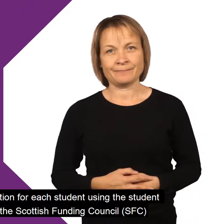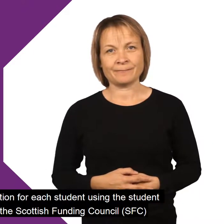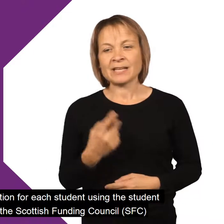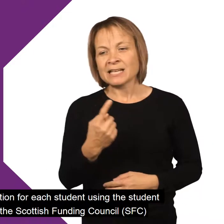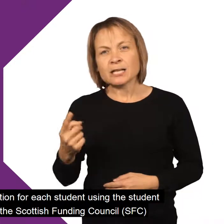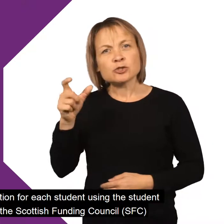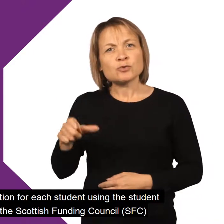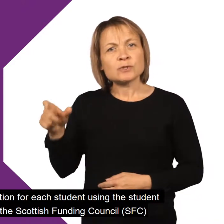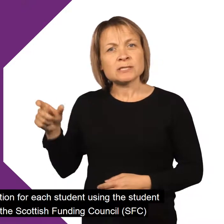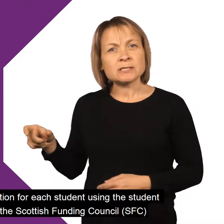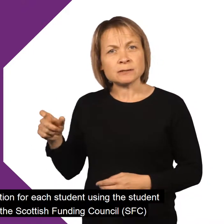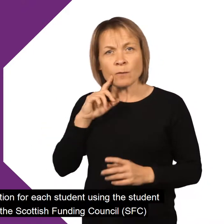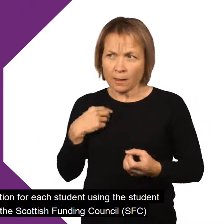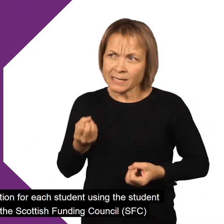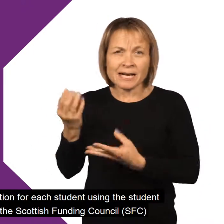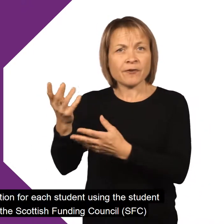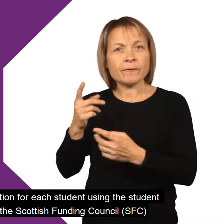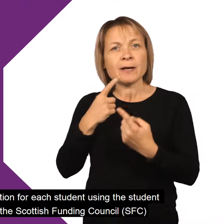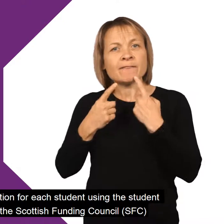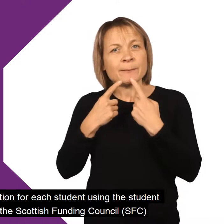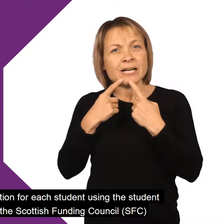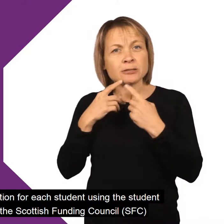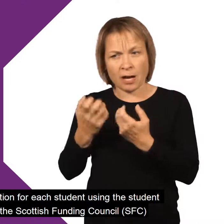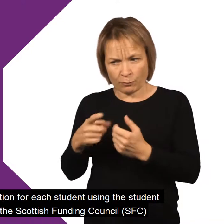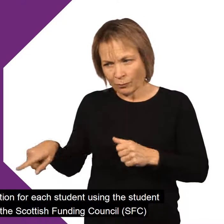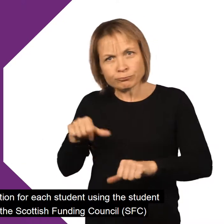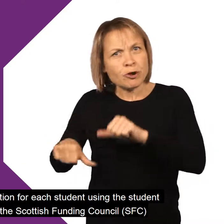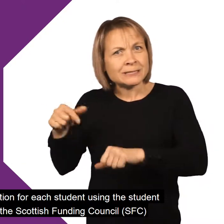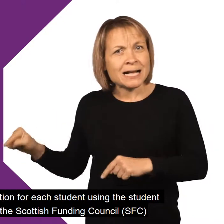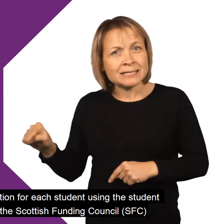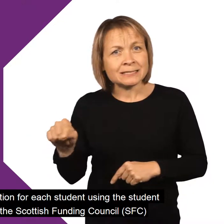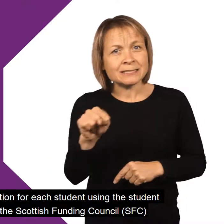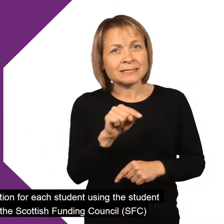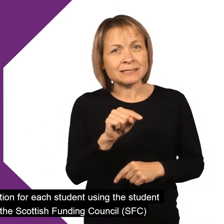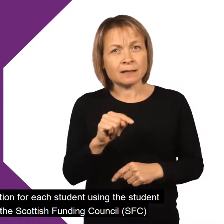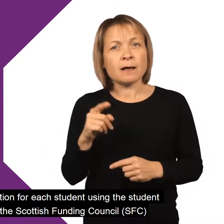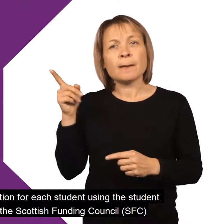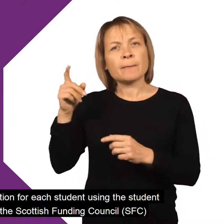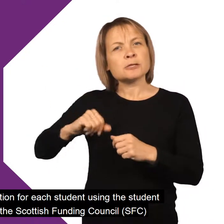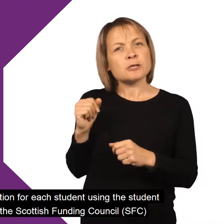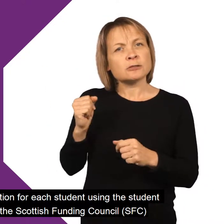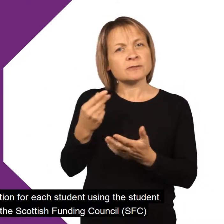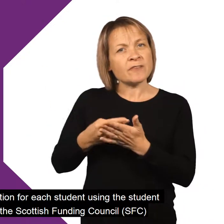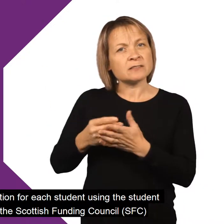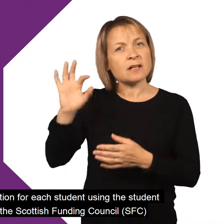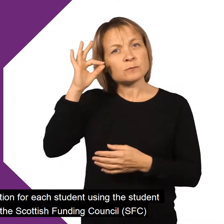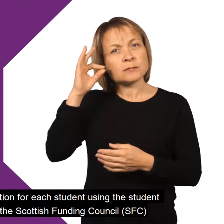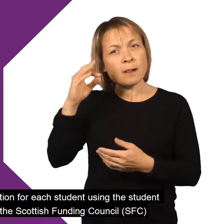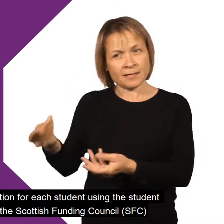Provide progression information for each student using the student outcome codes provided by the Scottish